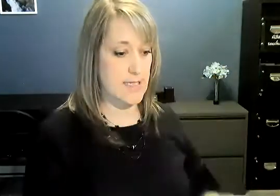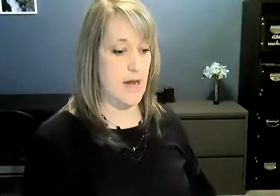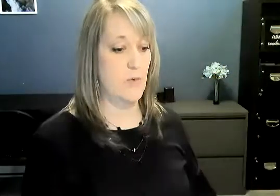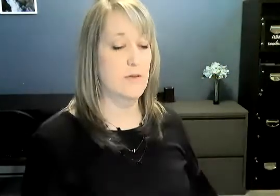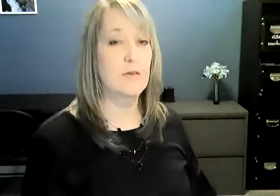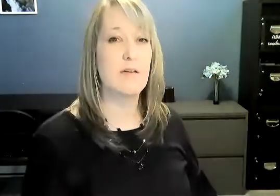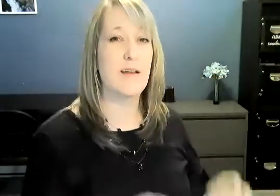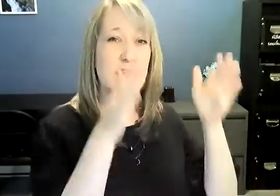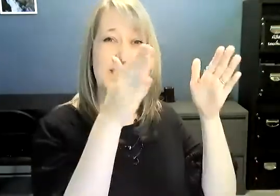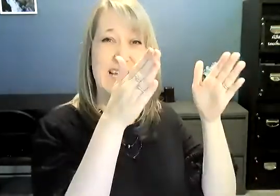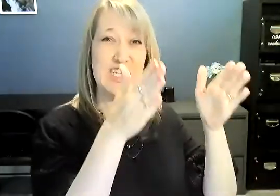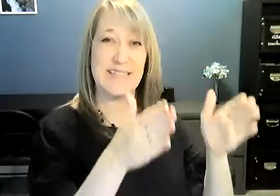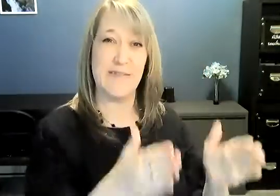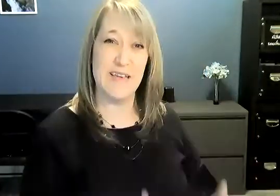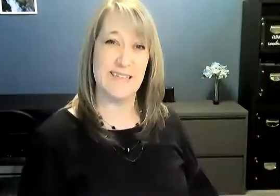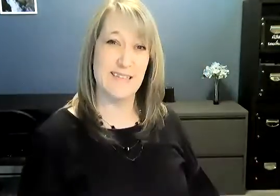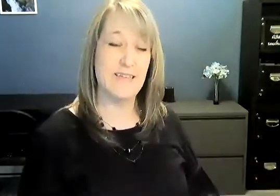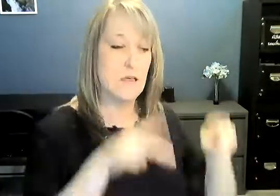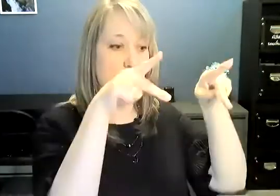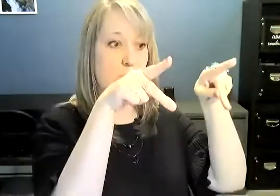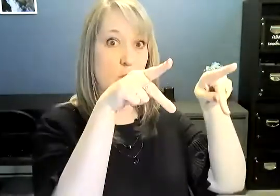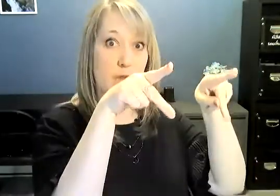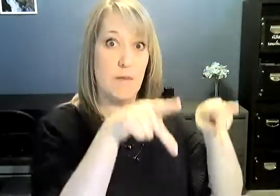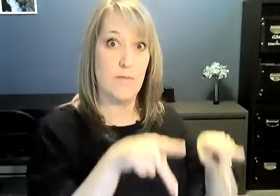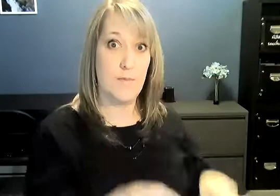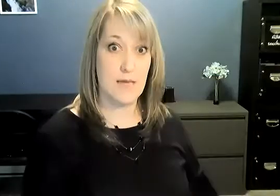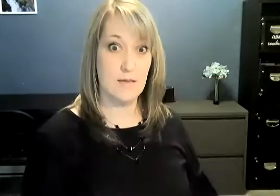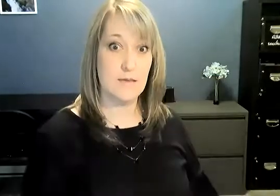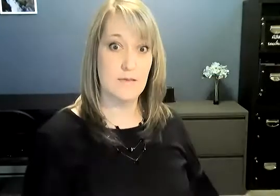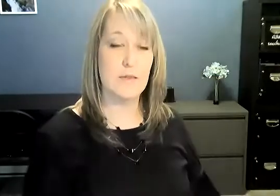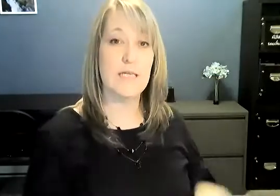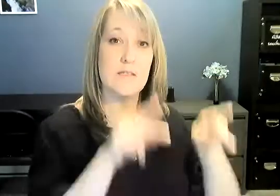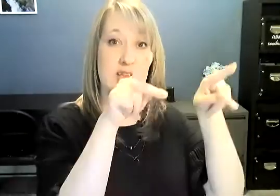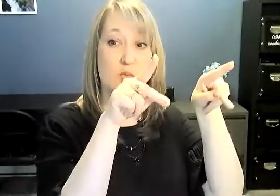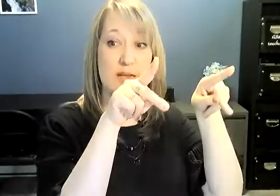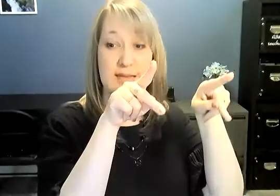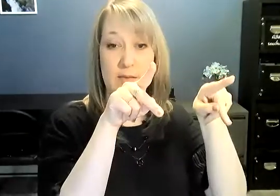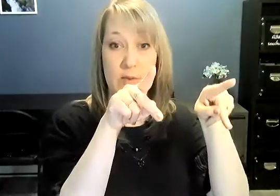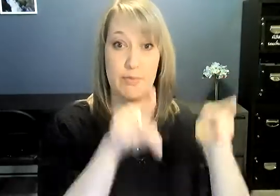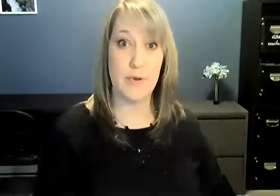down, kind of like the agent suffix, but with P's, right? So that's one sign for person.